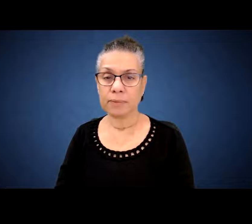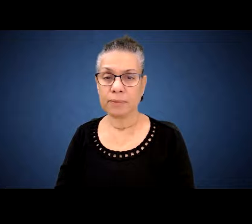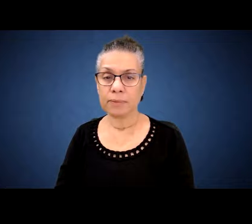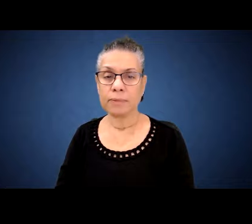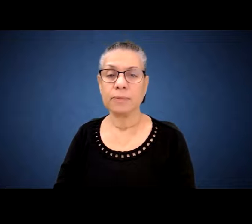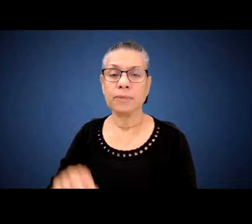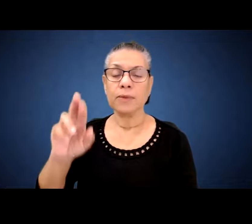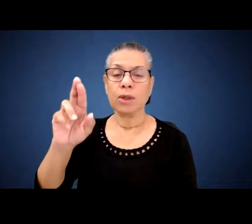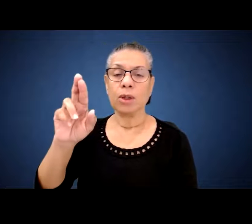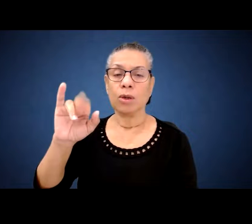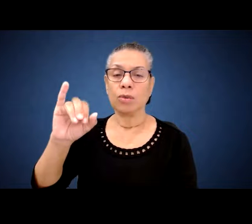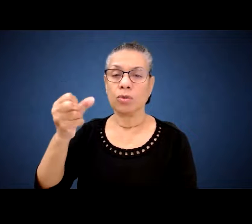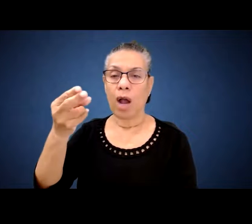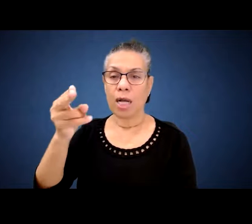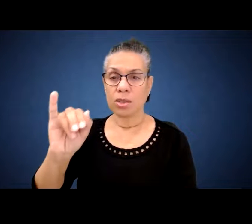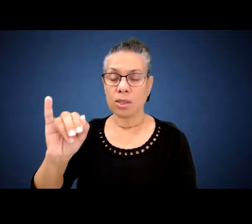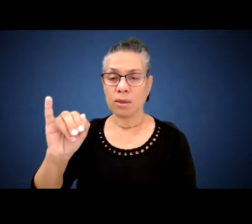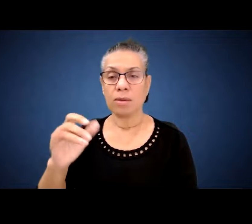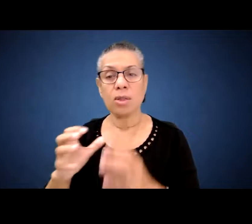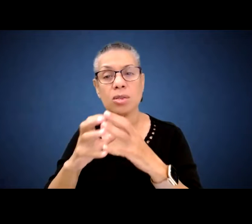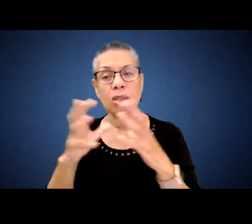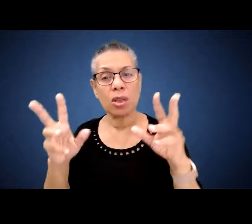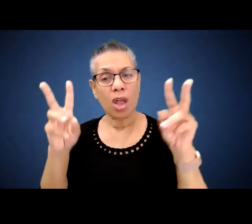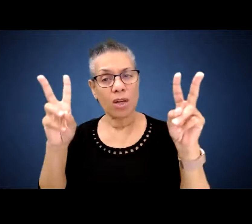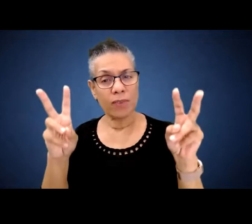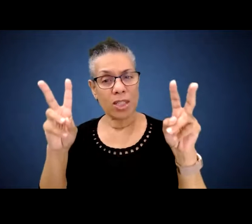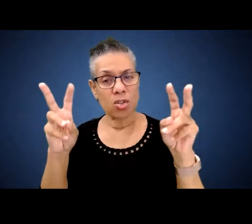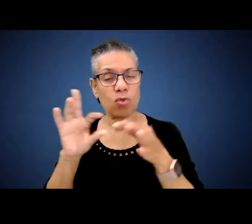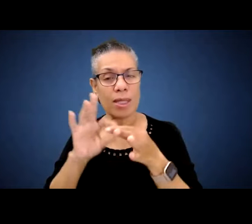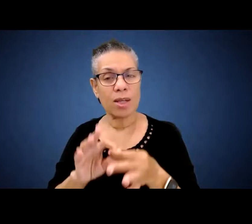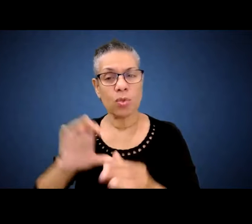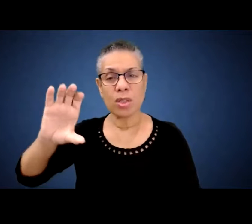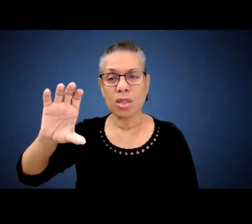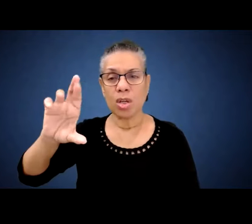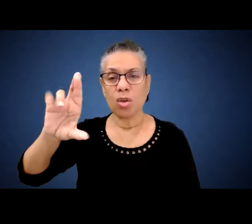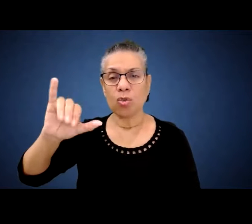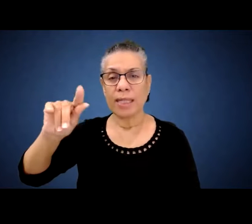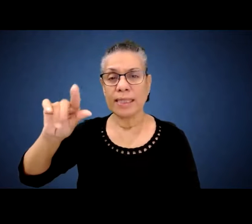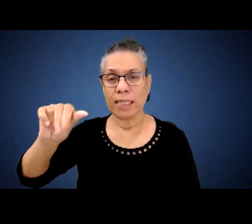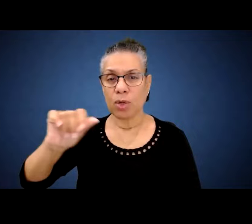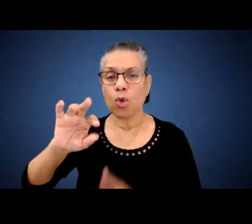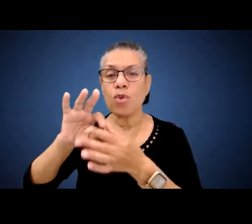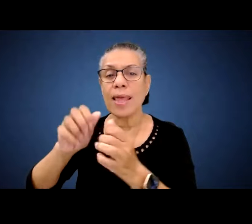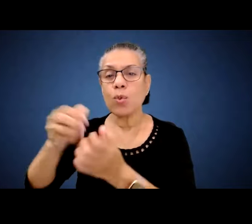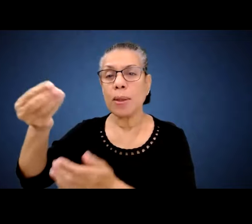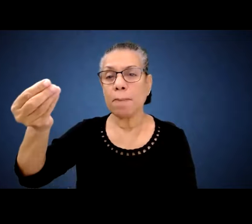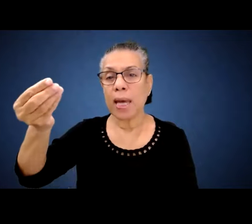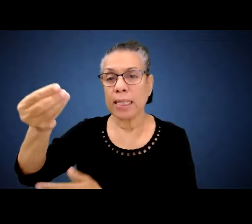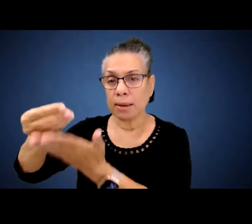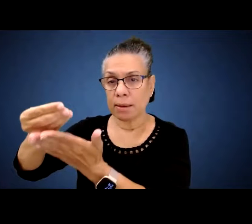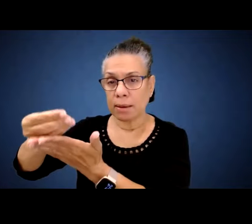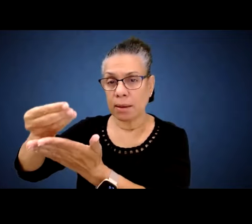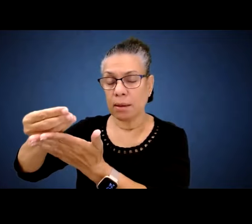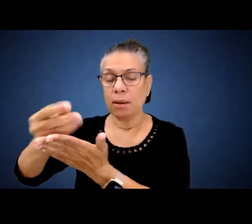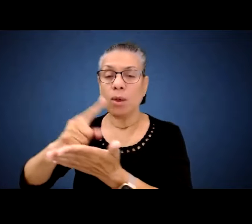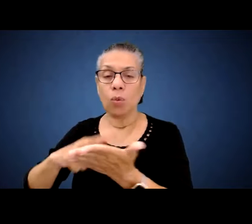I mean, I'm seeing that there's a lot of issues around this criteria around income. What was raised